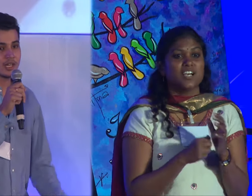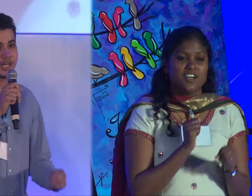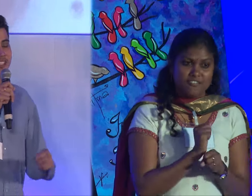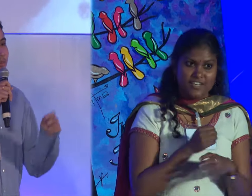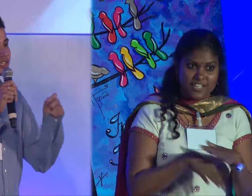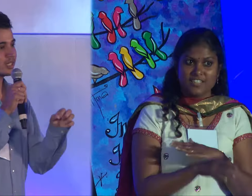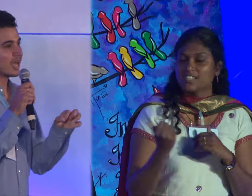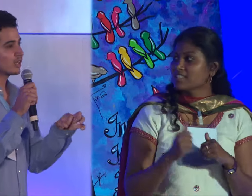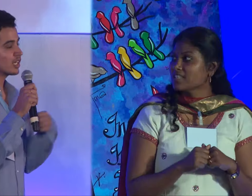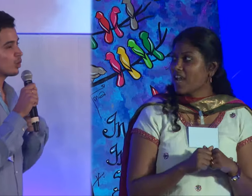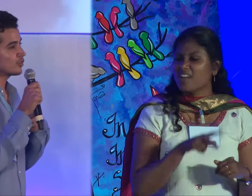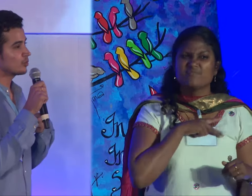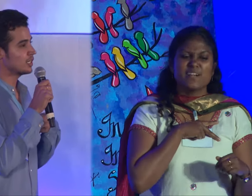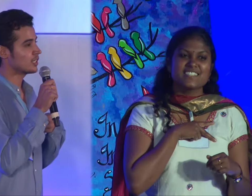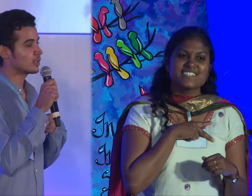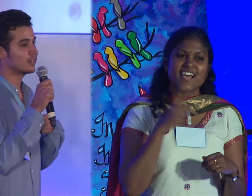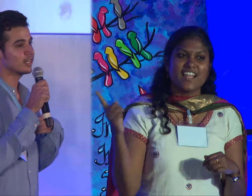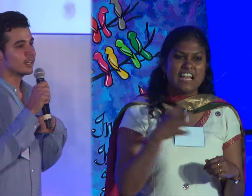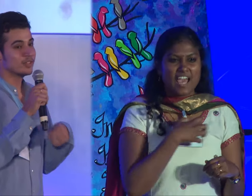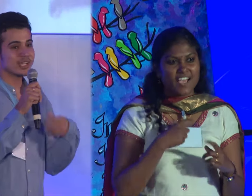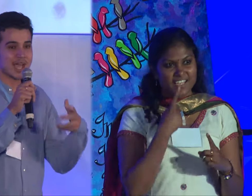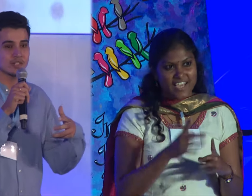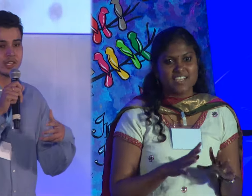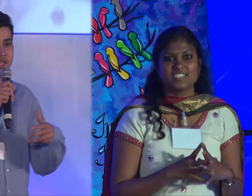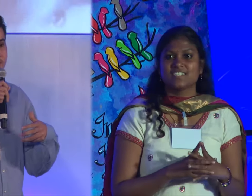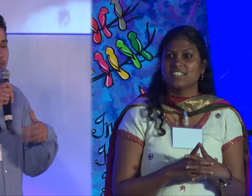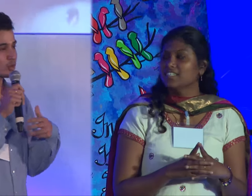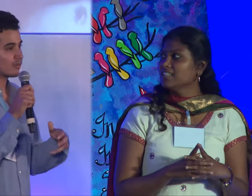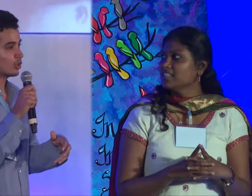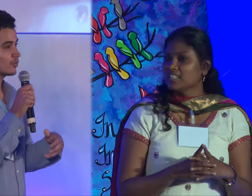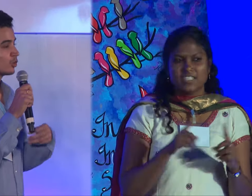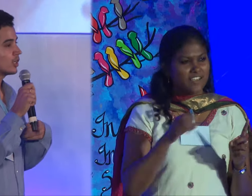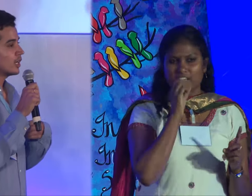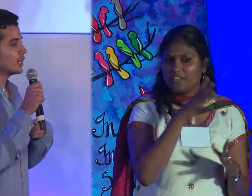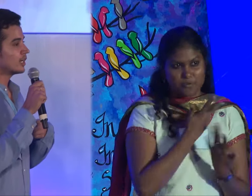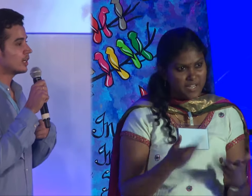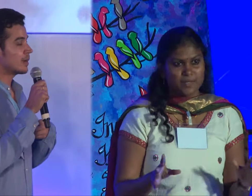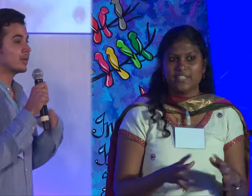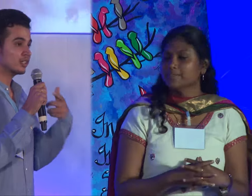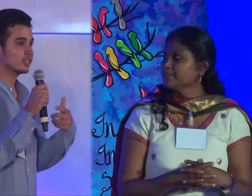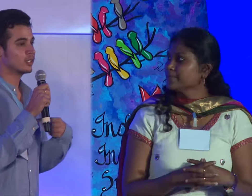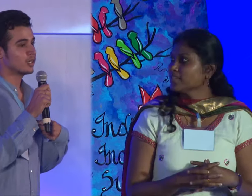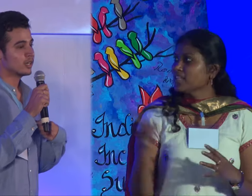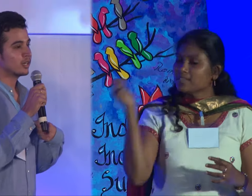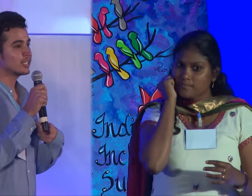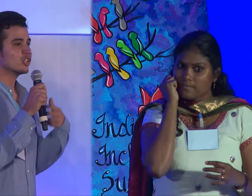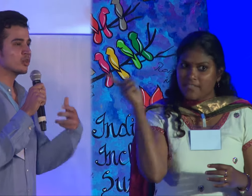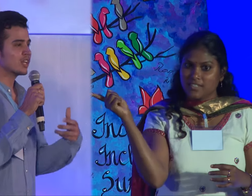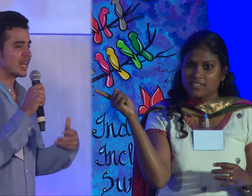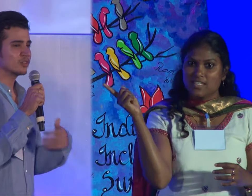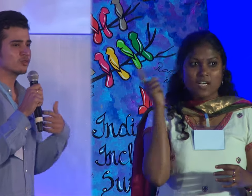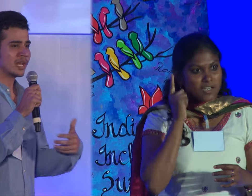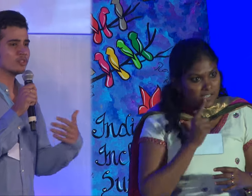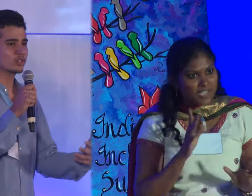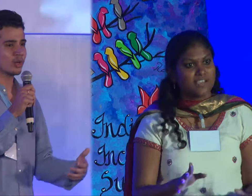months. And there's a personal angle involved for me in it, and which I haven't ever spoken about before. My mother is